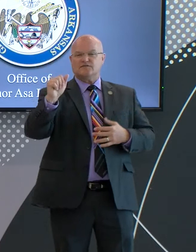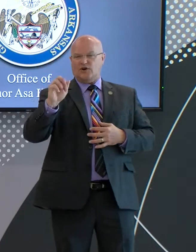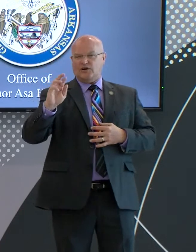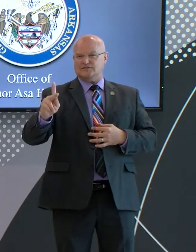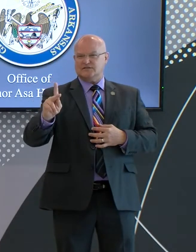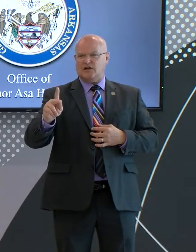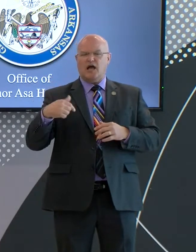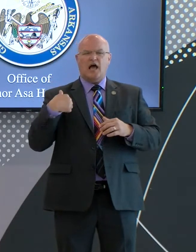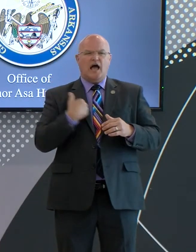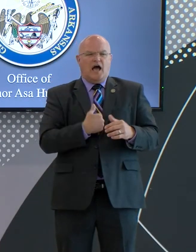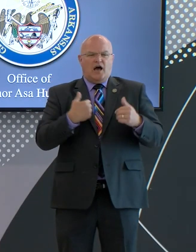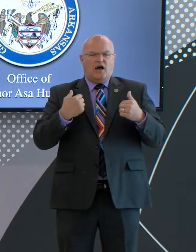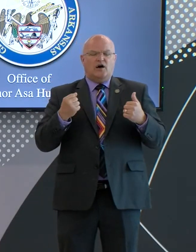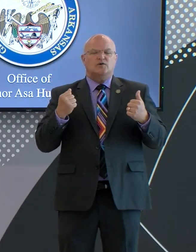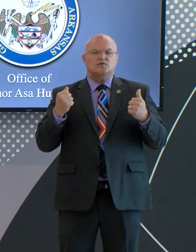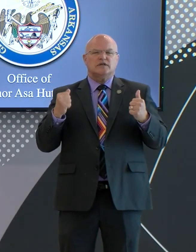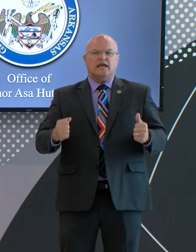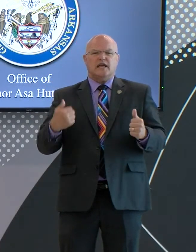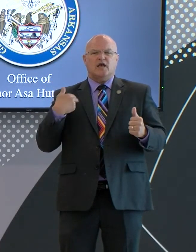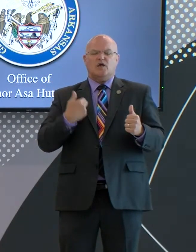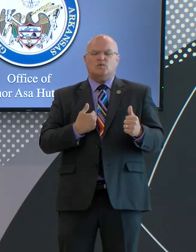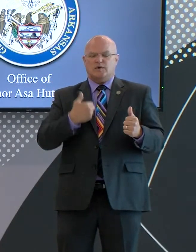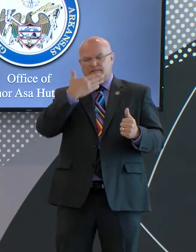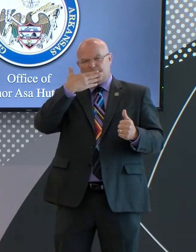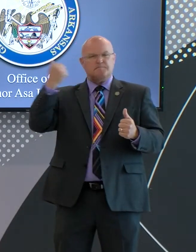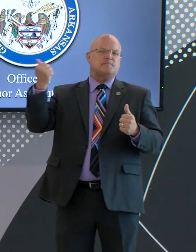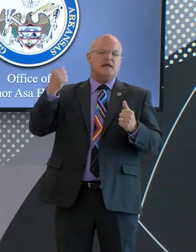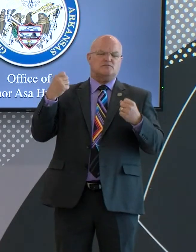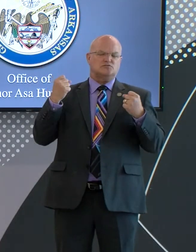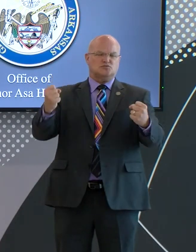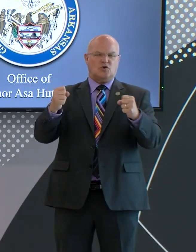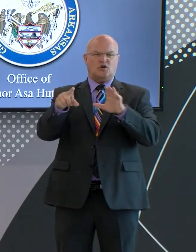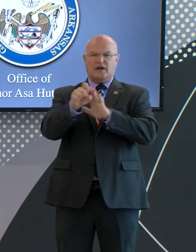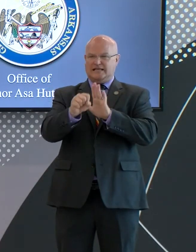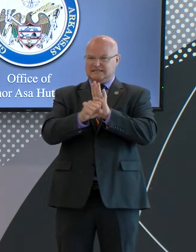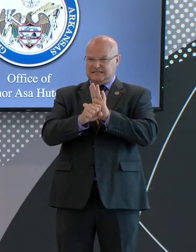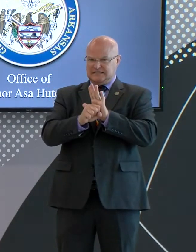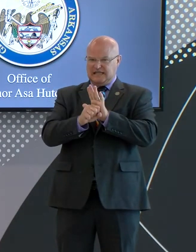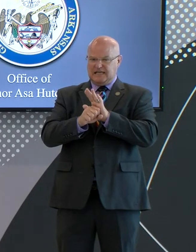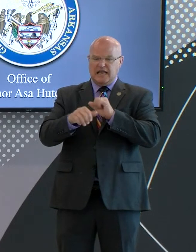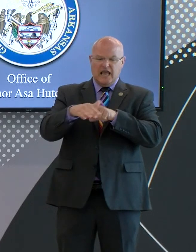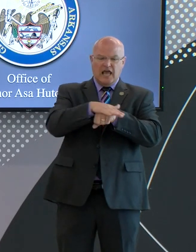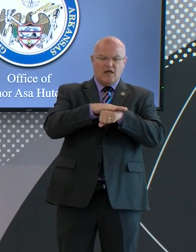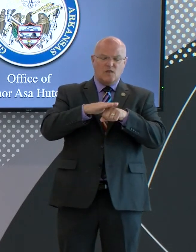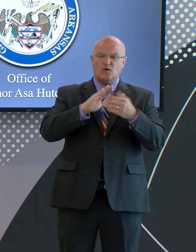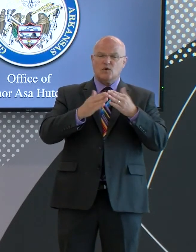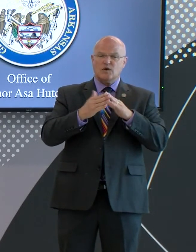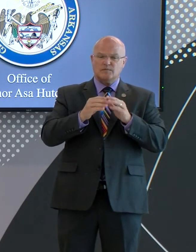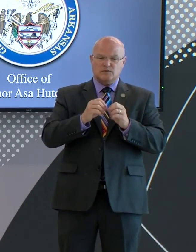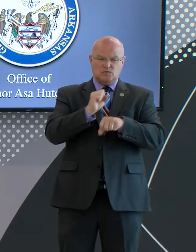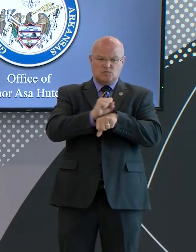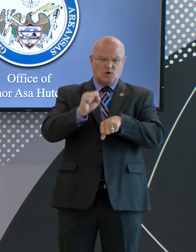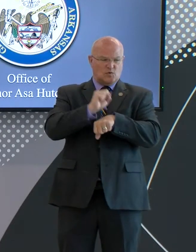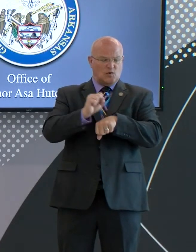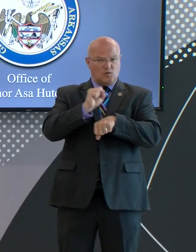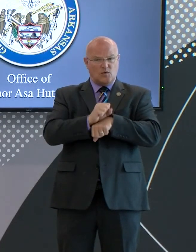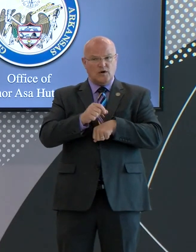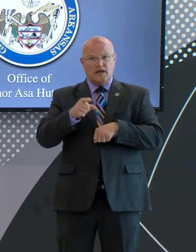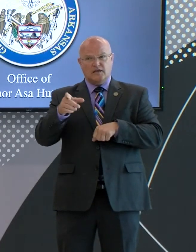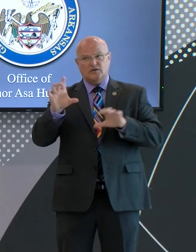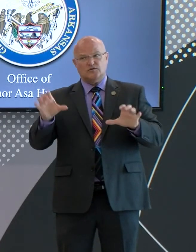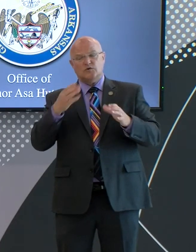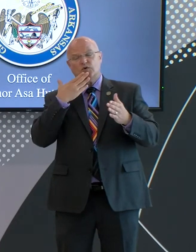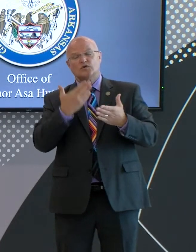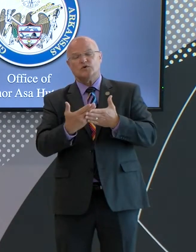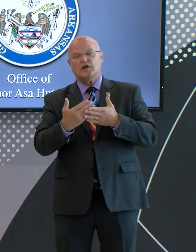Arkansas. How do we capitalize on this to become better, become stronger as a state and as local communities? And you guys are working so hard to do that, and we